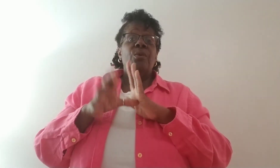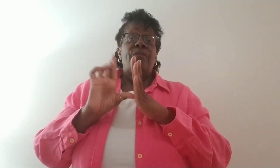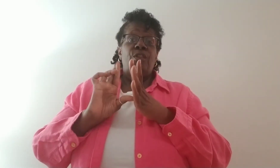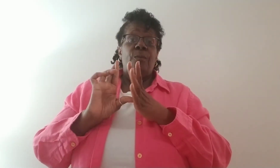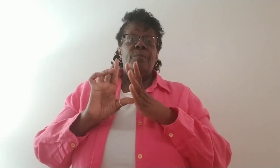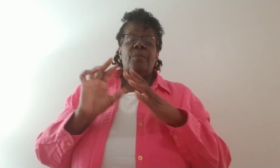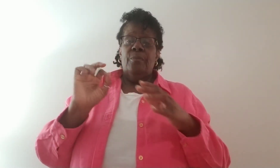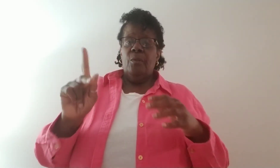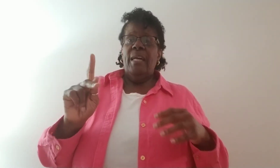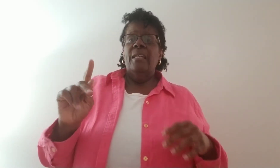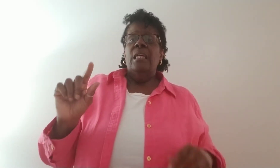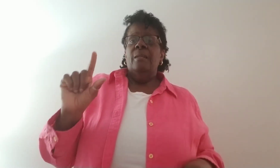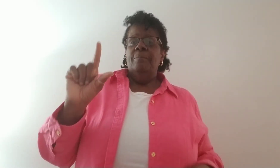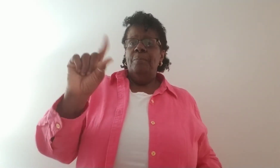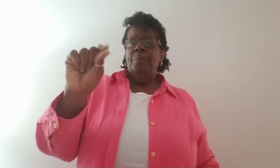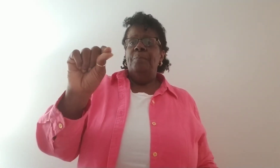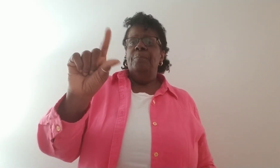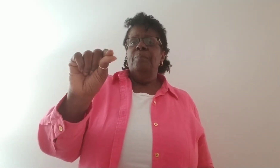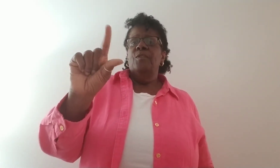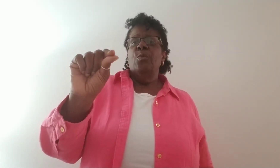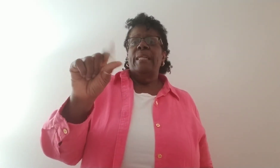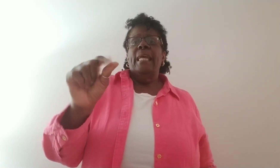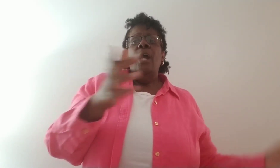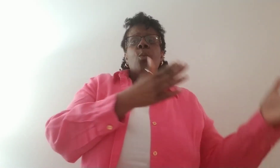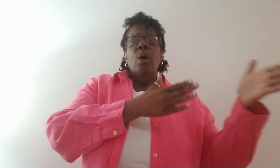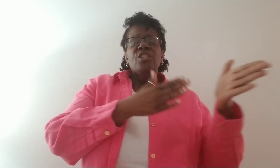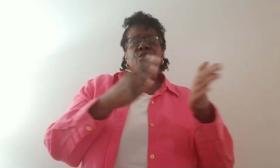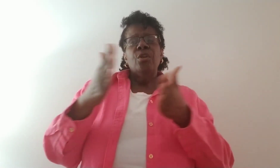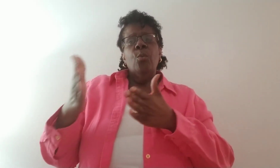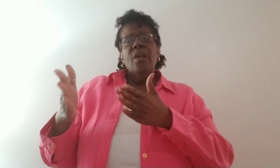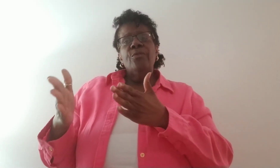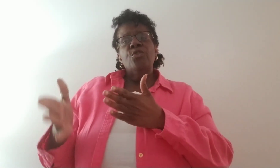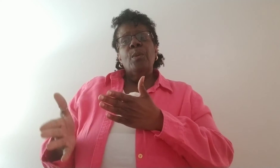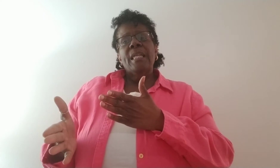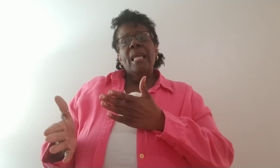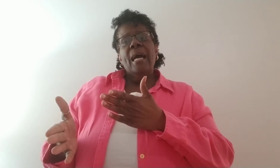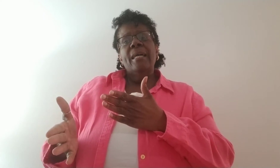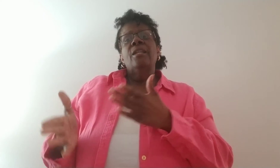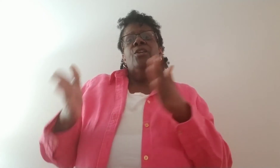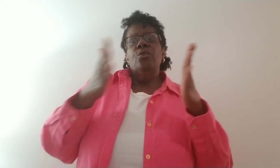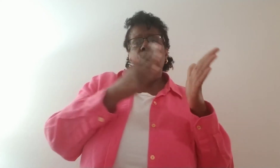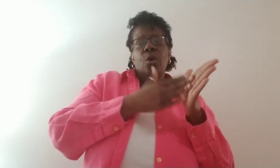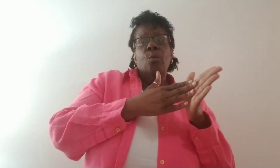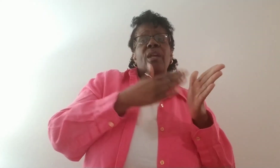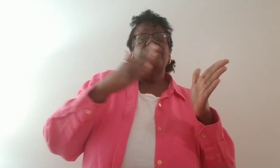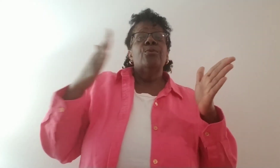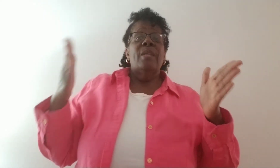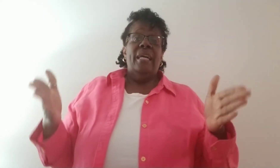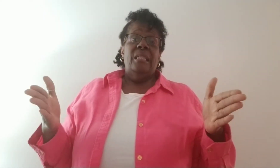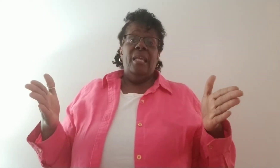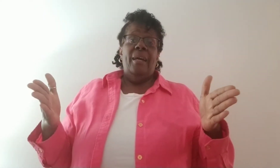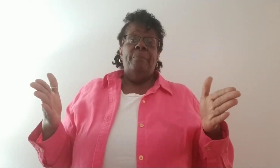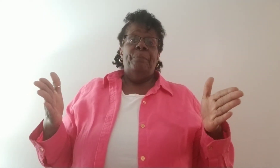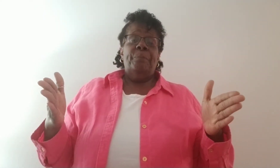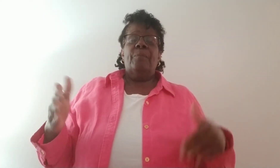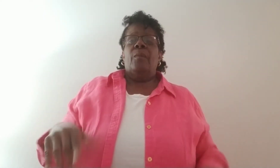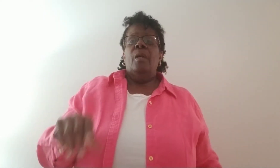review, okay? 20. Once you know 1 through 29, you'll know 1 through 99.